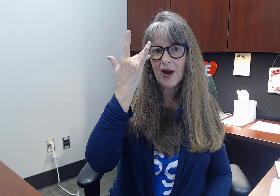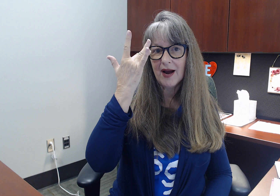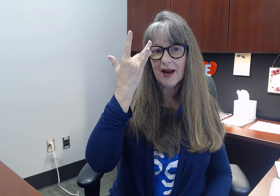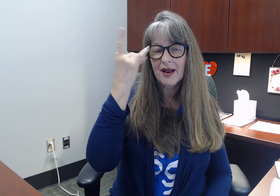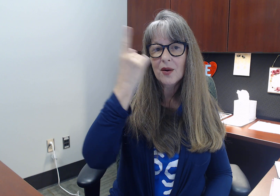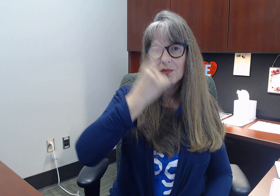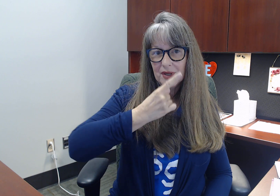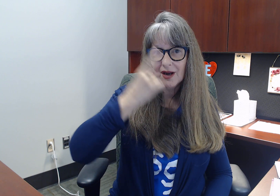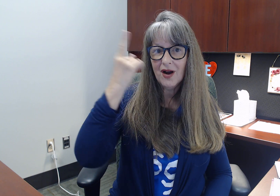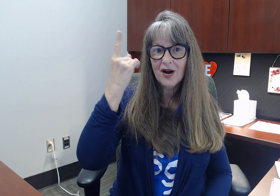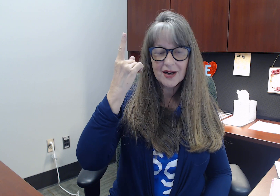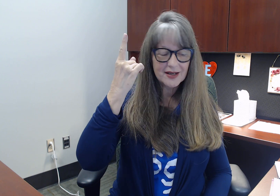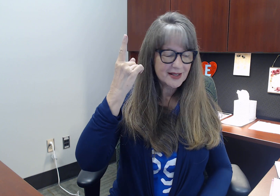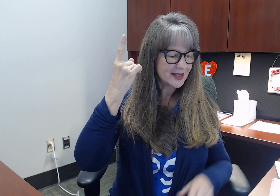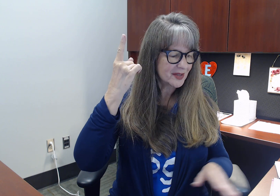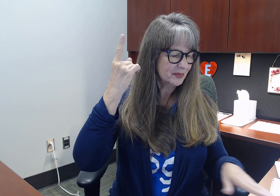why? Because